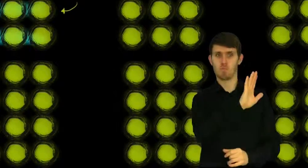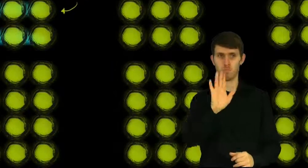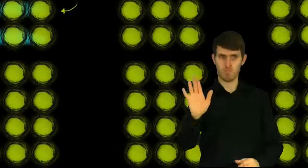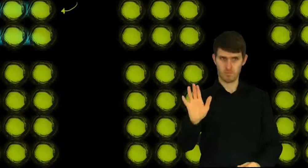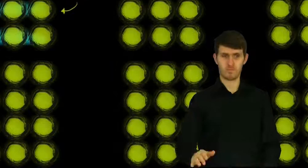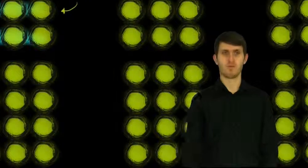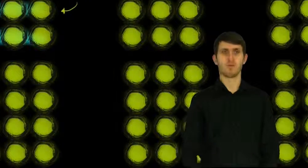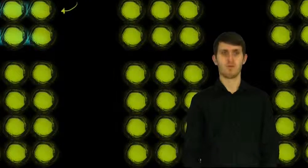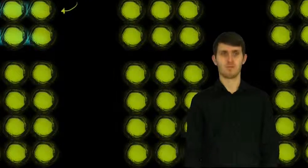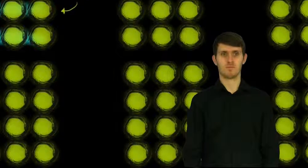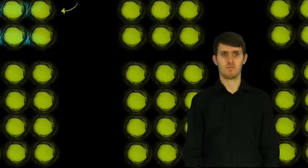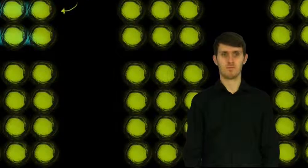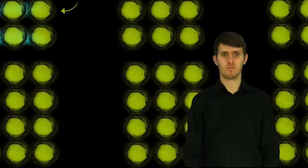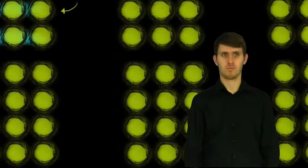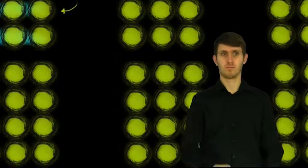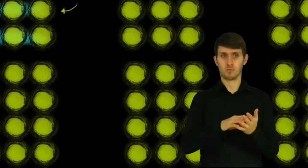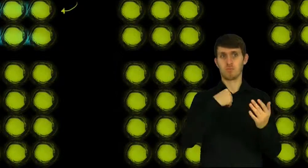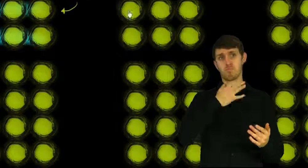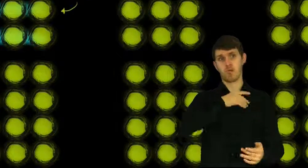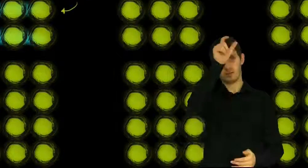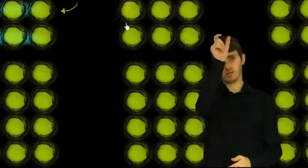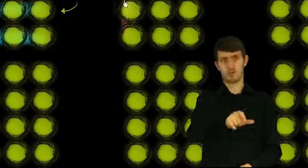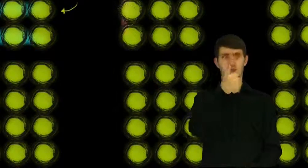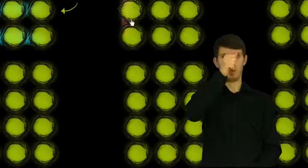that. So we could have it as